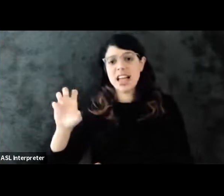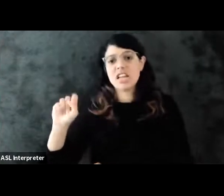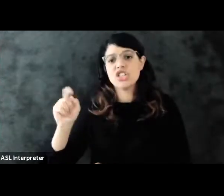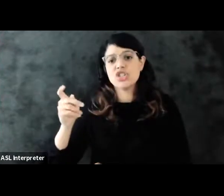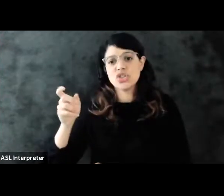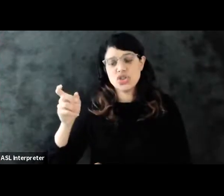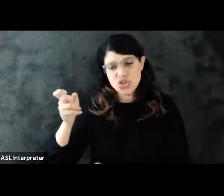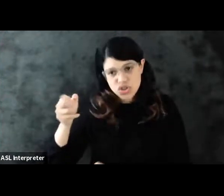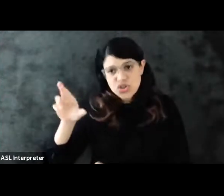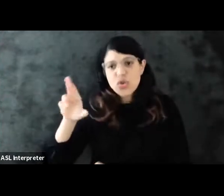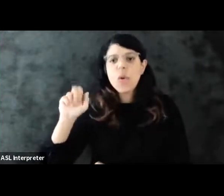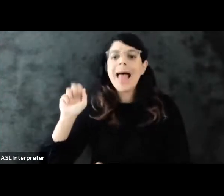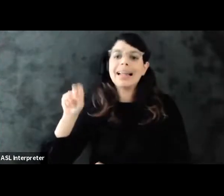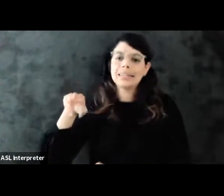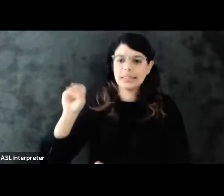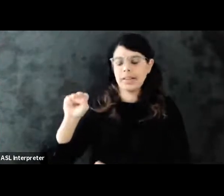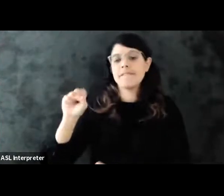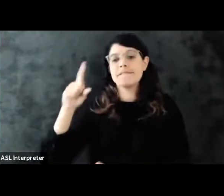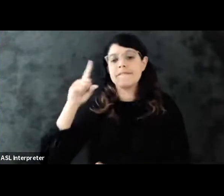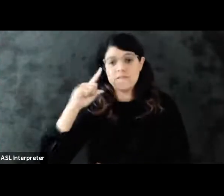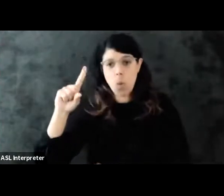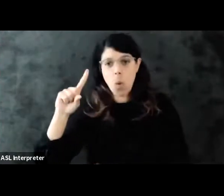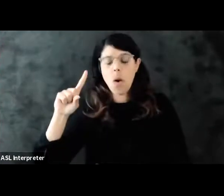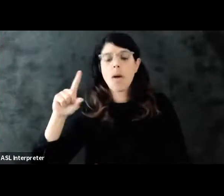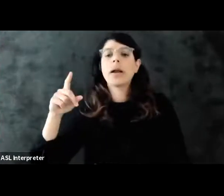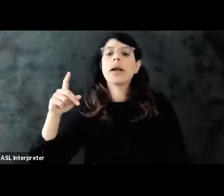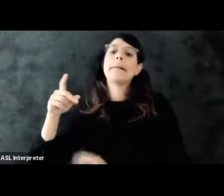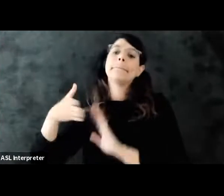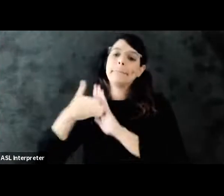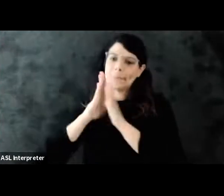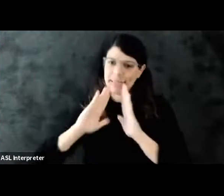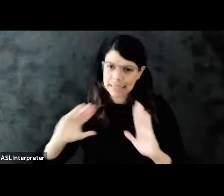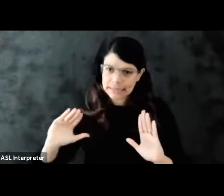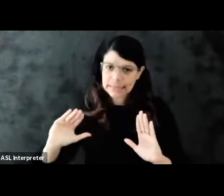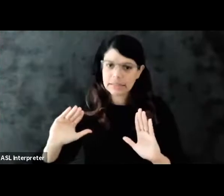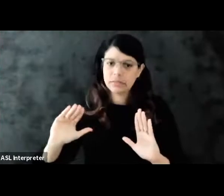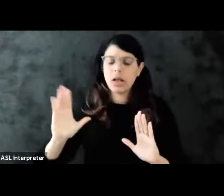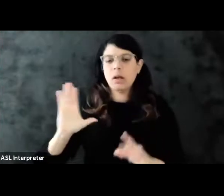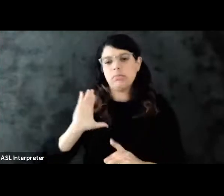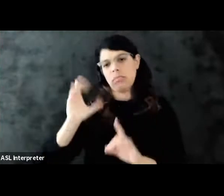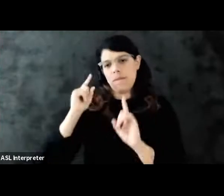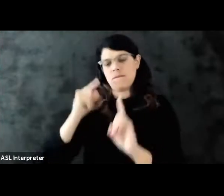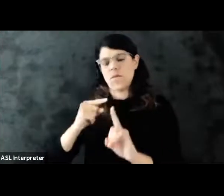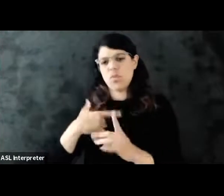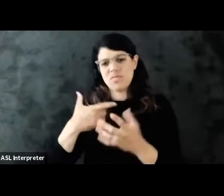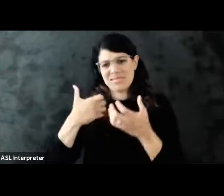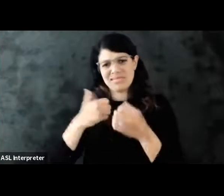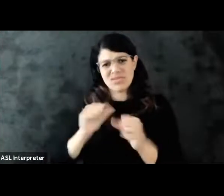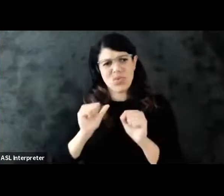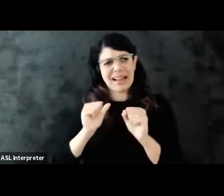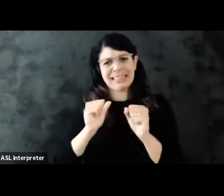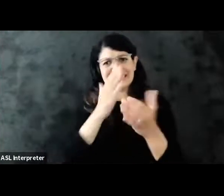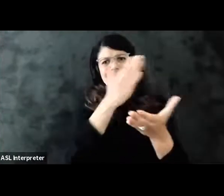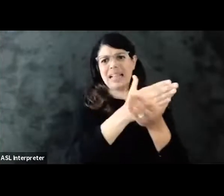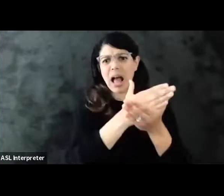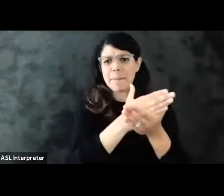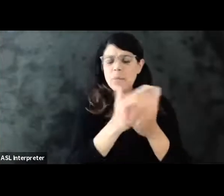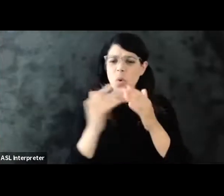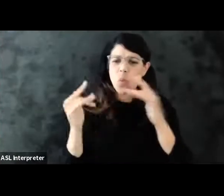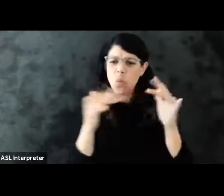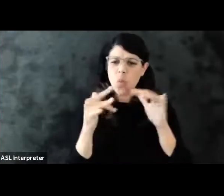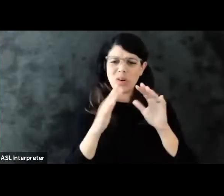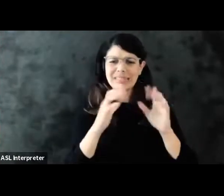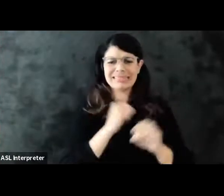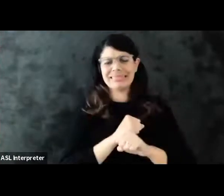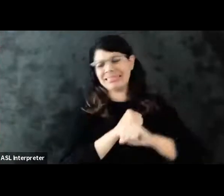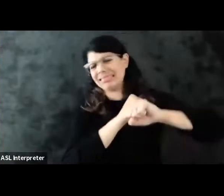It continues to go on, regardless of whether it's Trump or Biden, or other people, other president. So we've got to